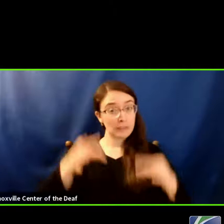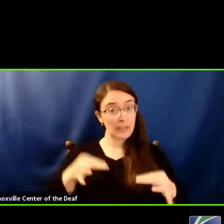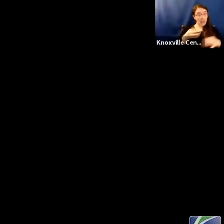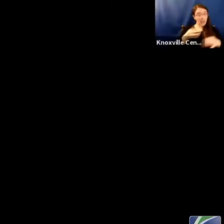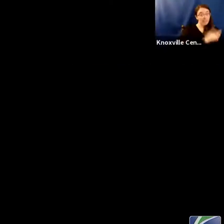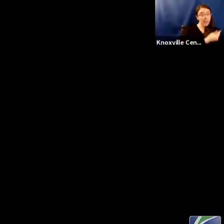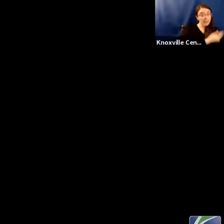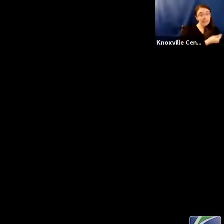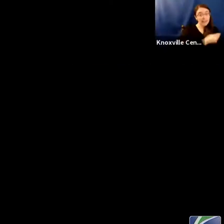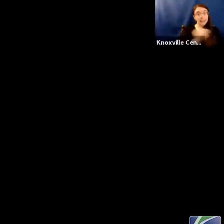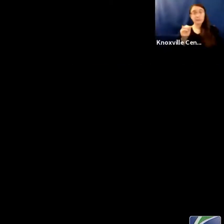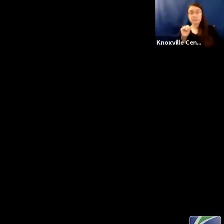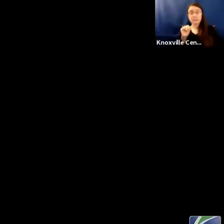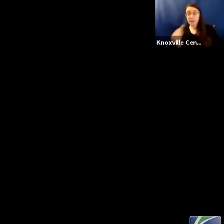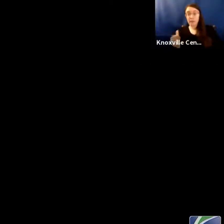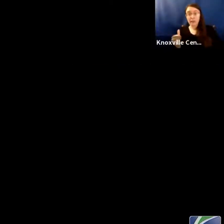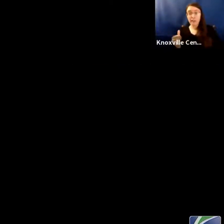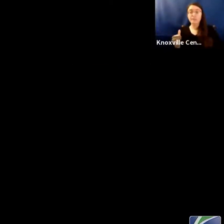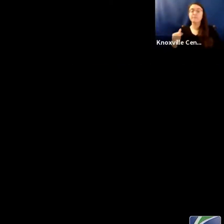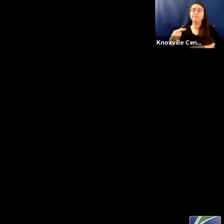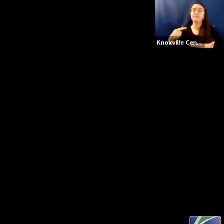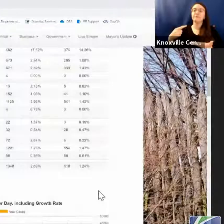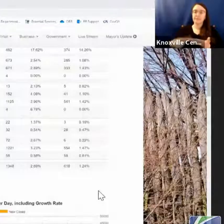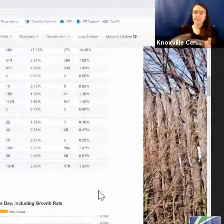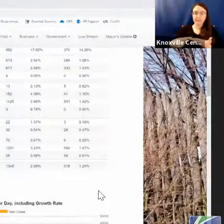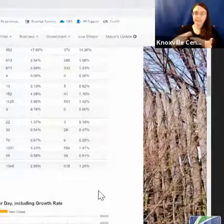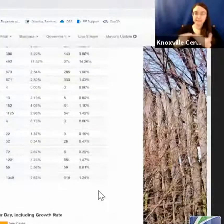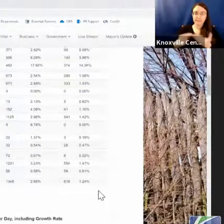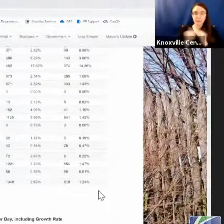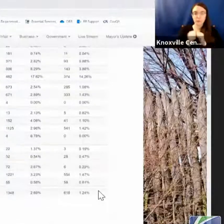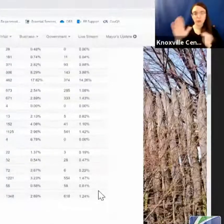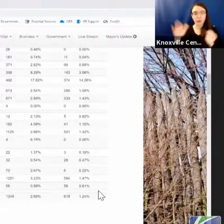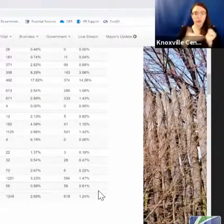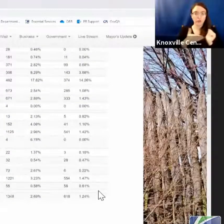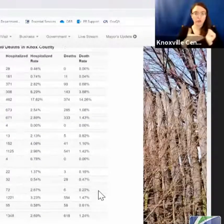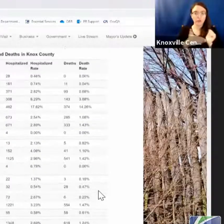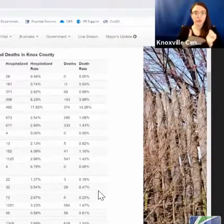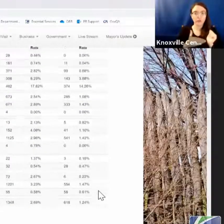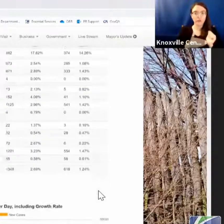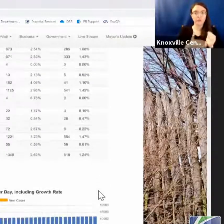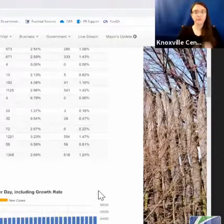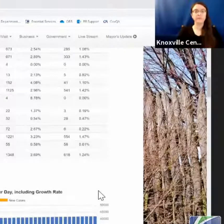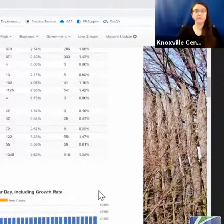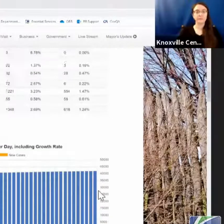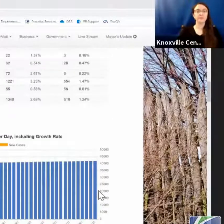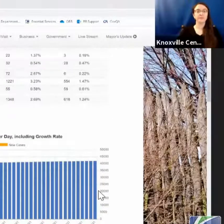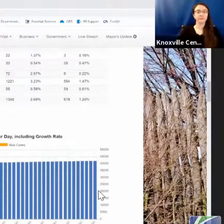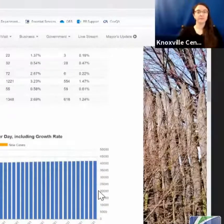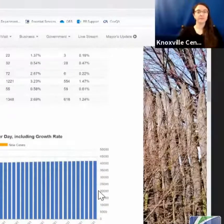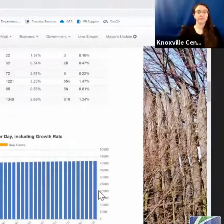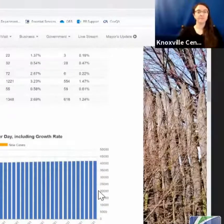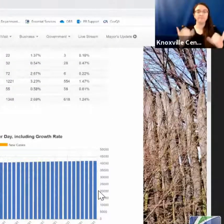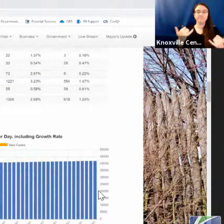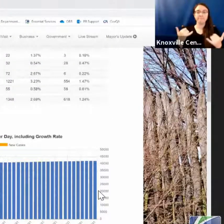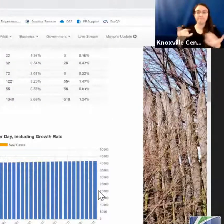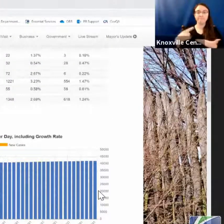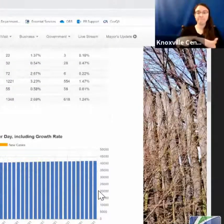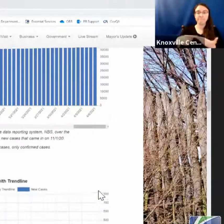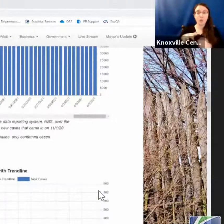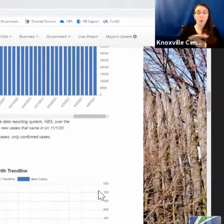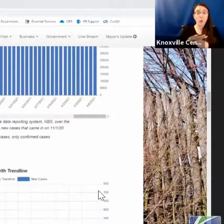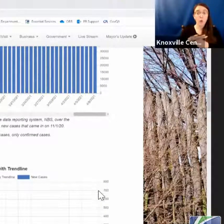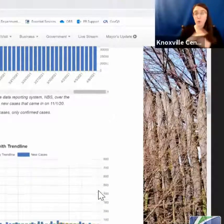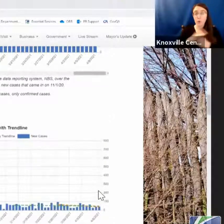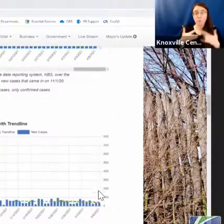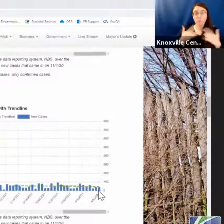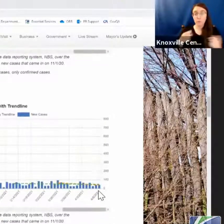concerns you may have with your provider. We'll now move on to the local COVID situation. We have 40 new